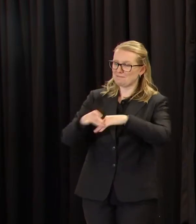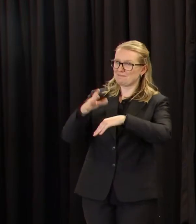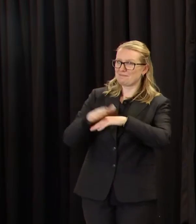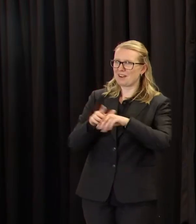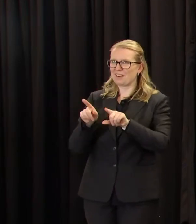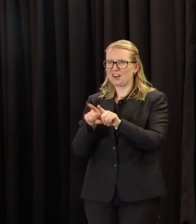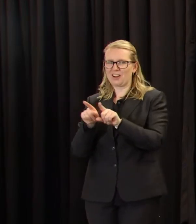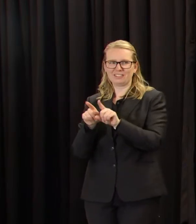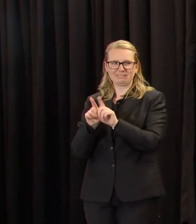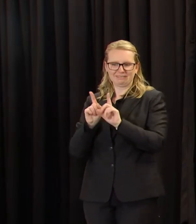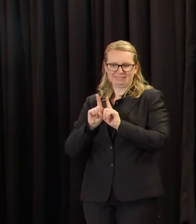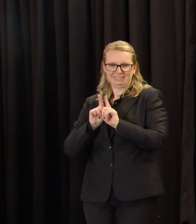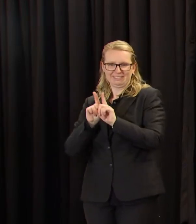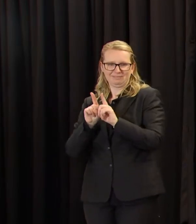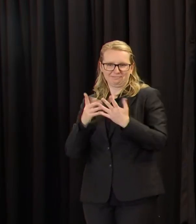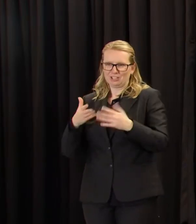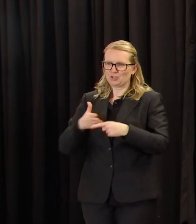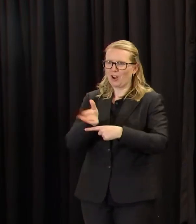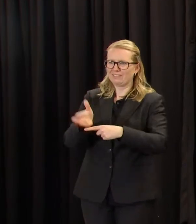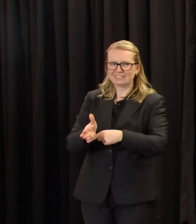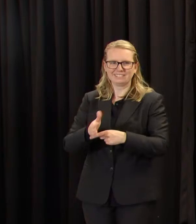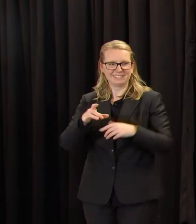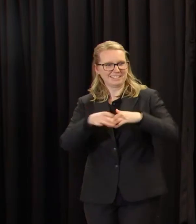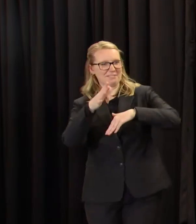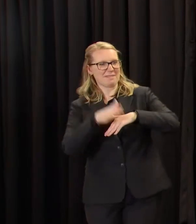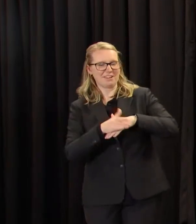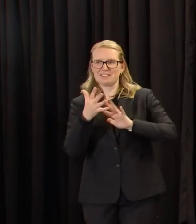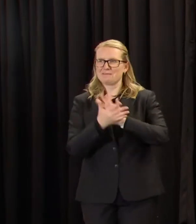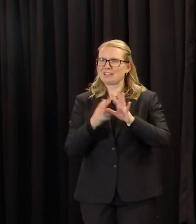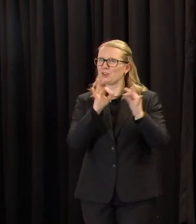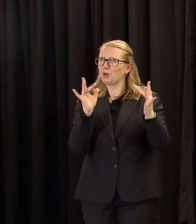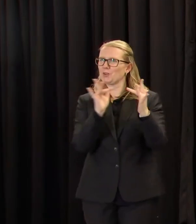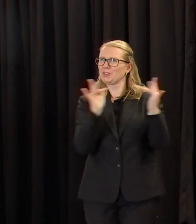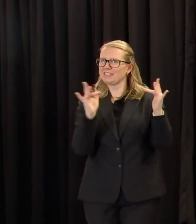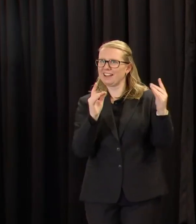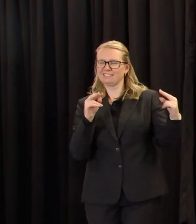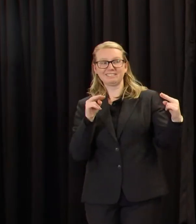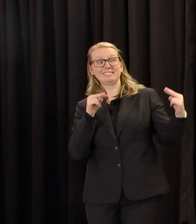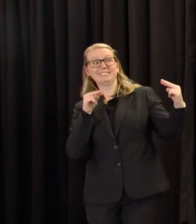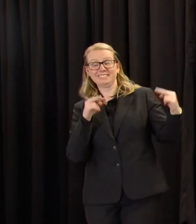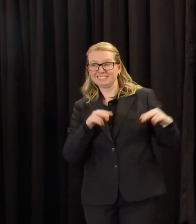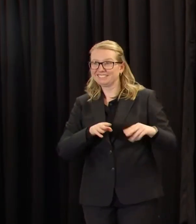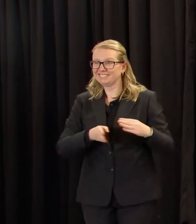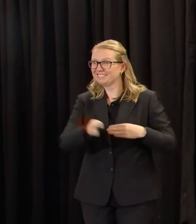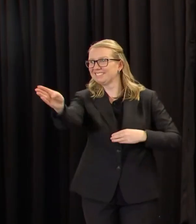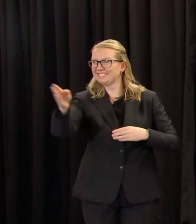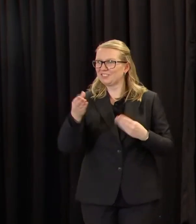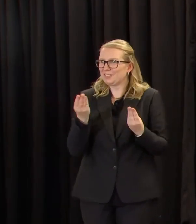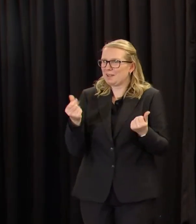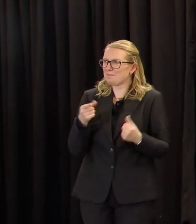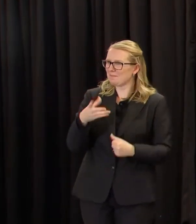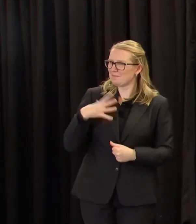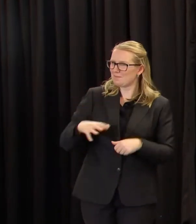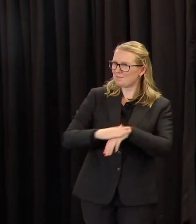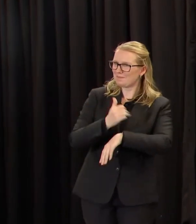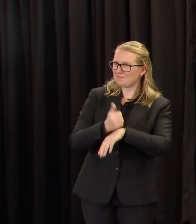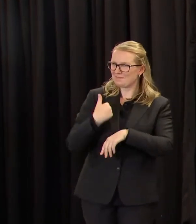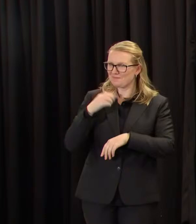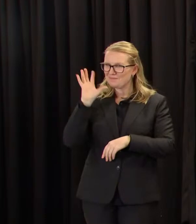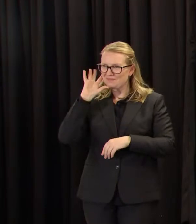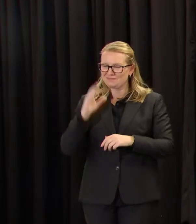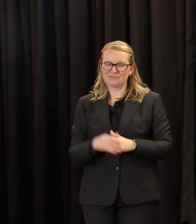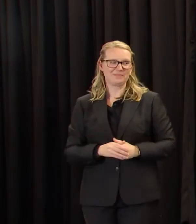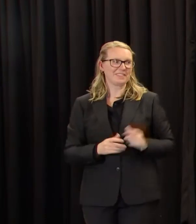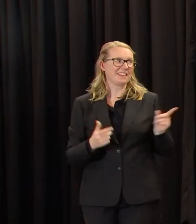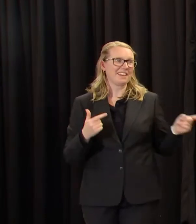guess we've got to sometimes think a bit creatively about getting people vaccinated. Well, that would be, that's on the creative side, yes. I